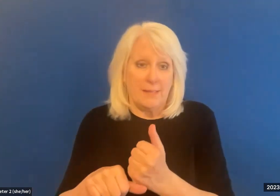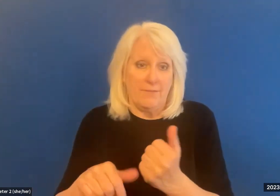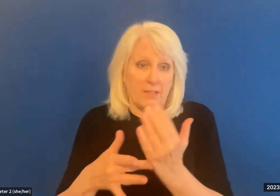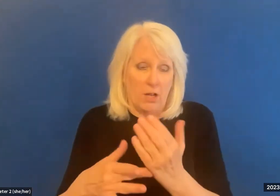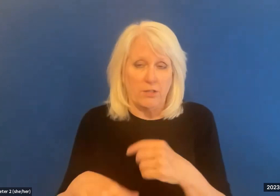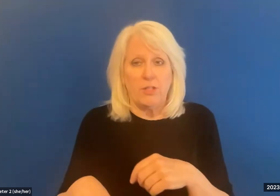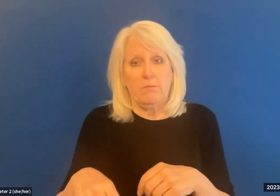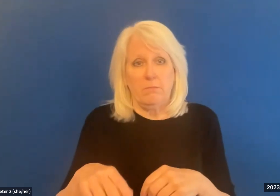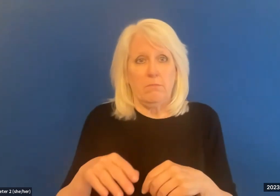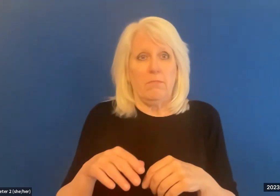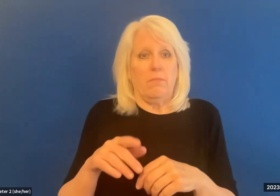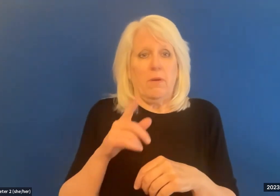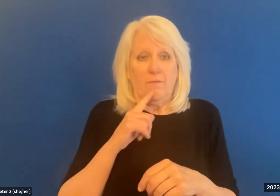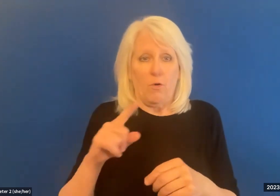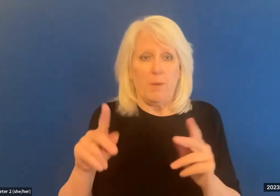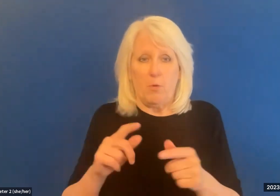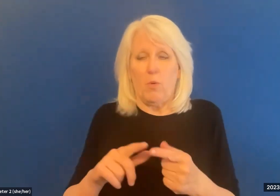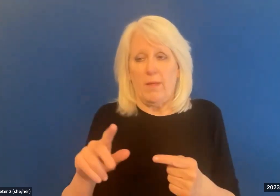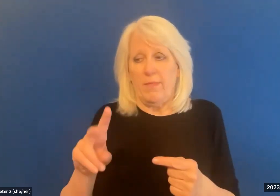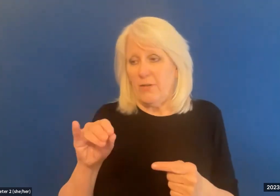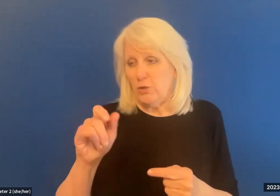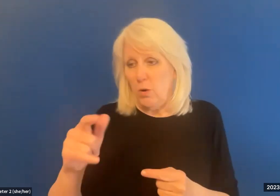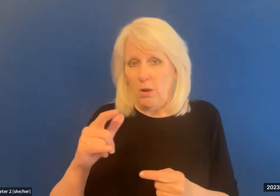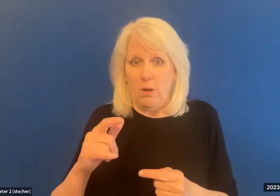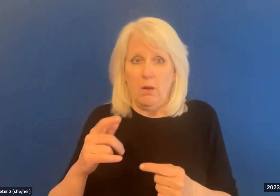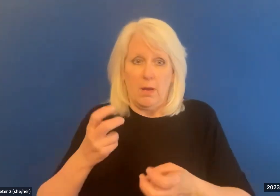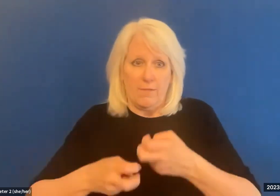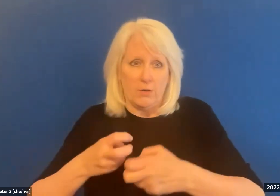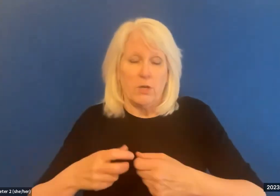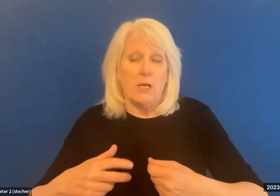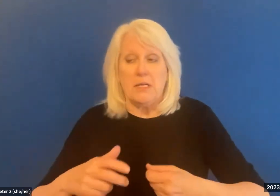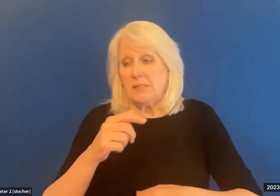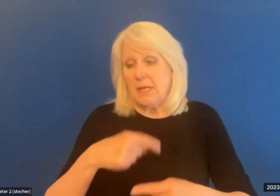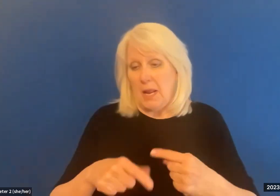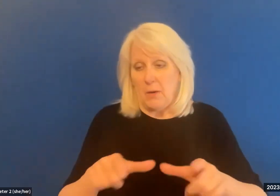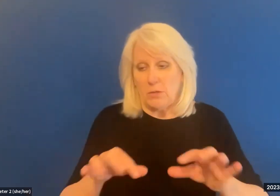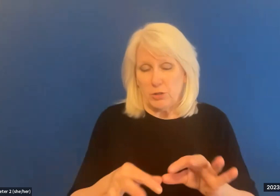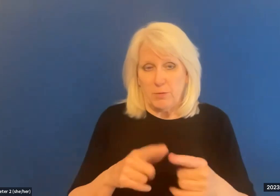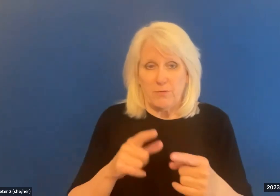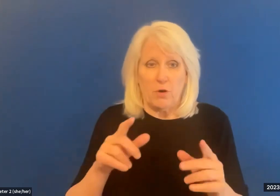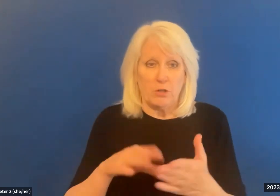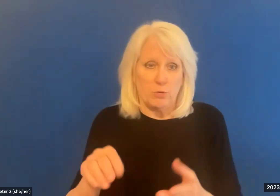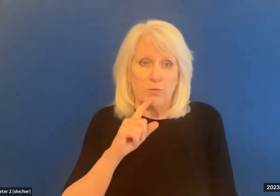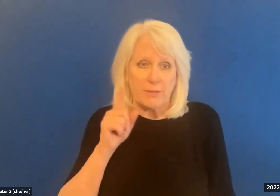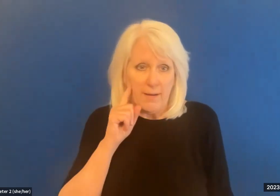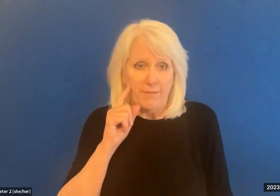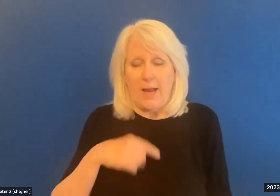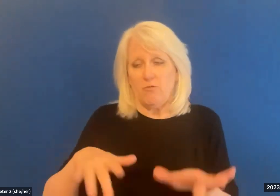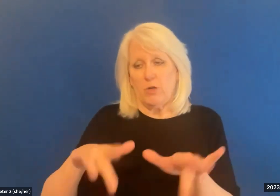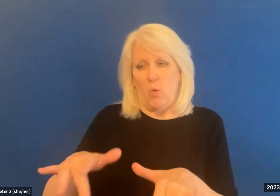for students with visual impairments or dyslexia, sign language interpreters for students who are deaf, and recorded